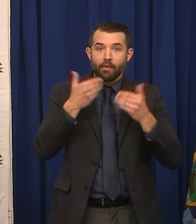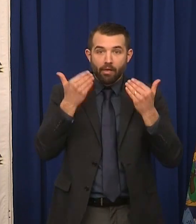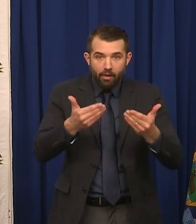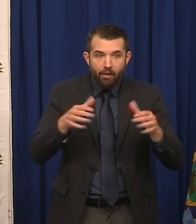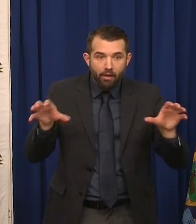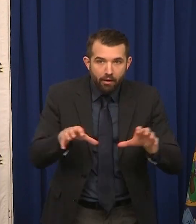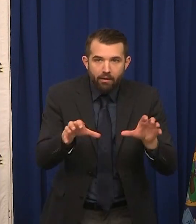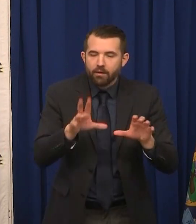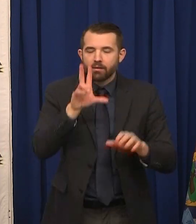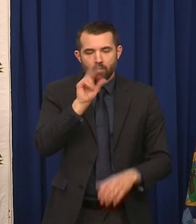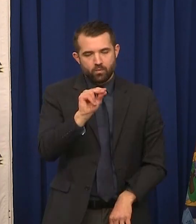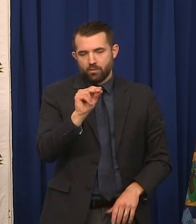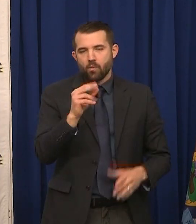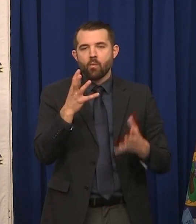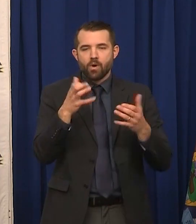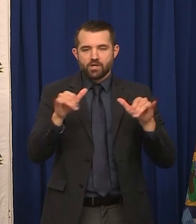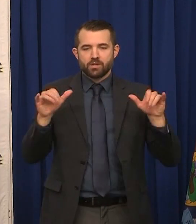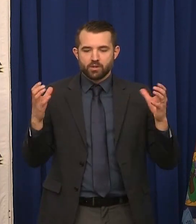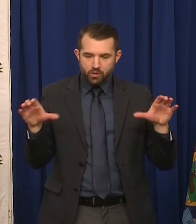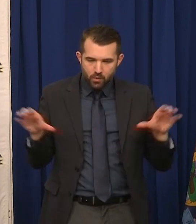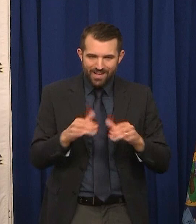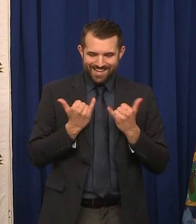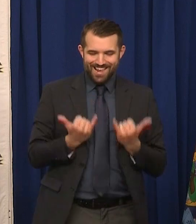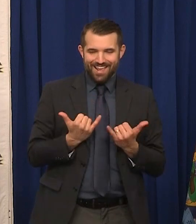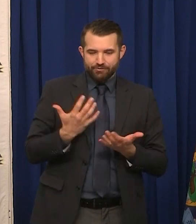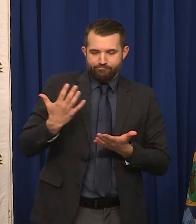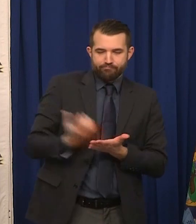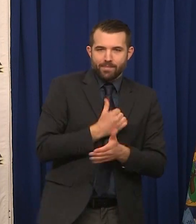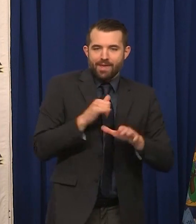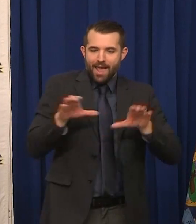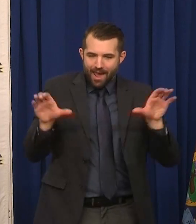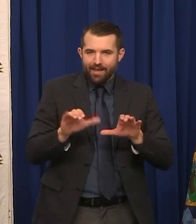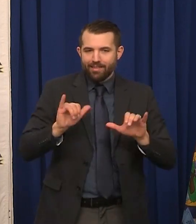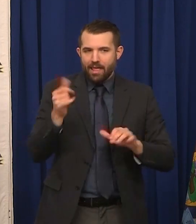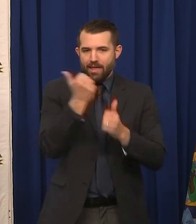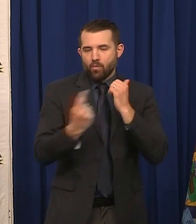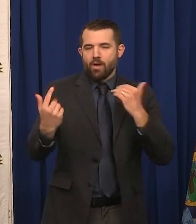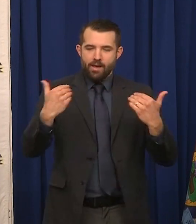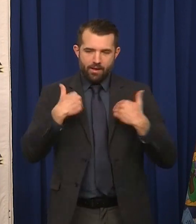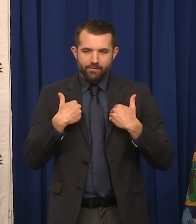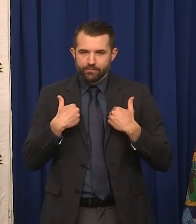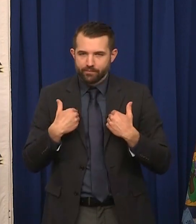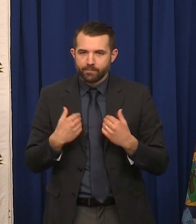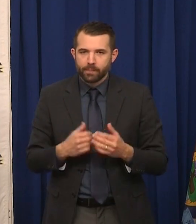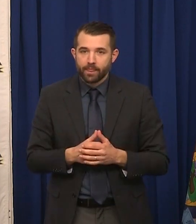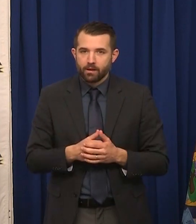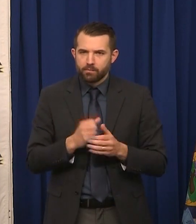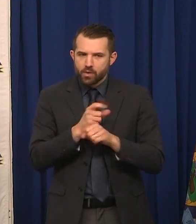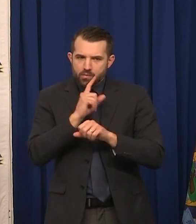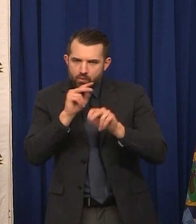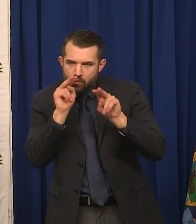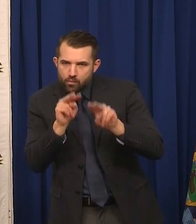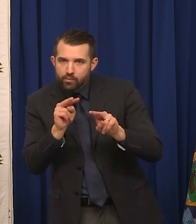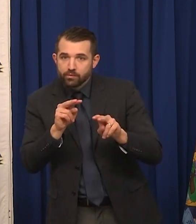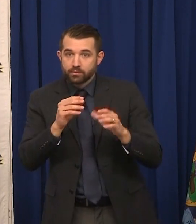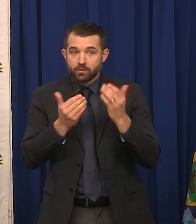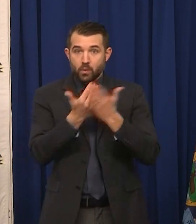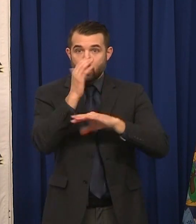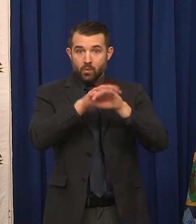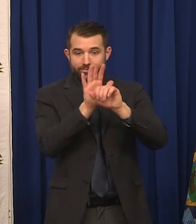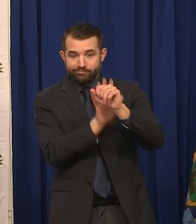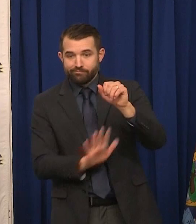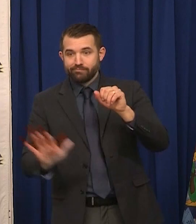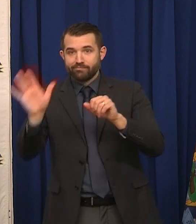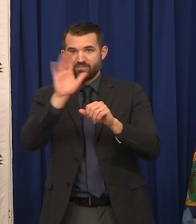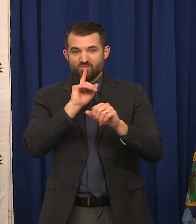we know based on the spread of COVID-19 across the Northeast, across northern New England, is that it is